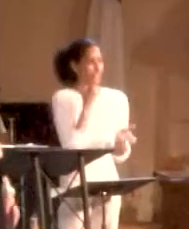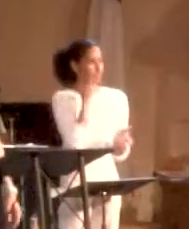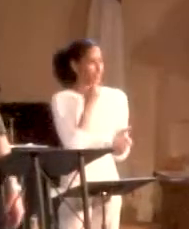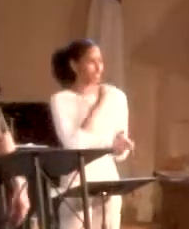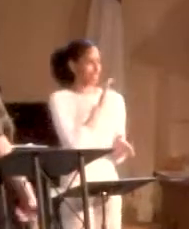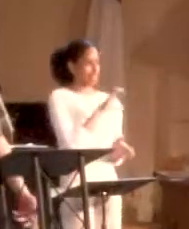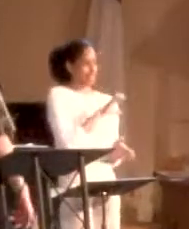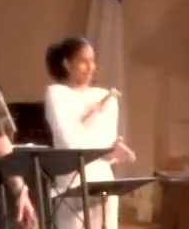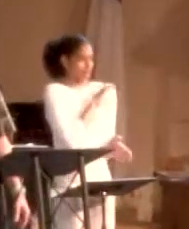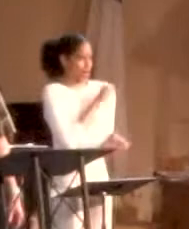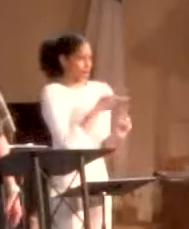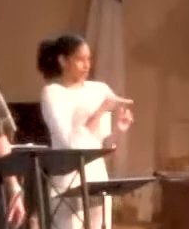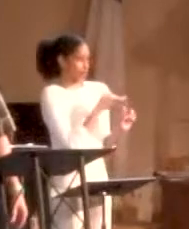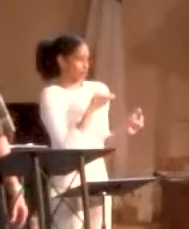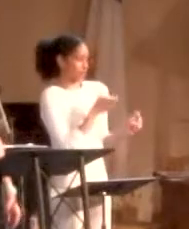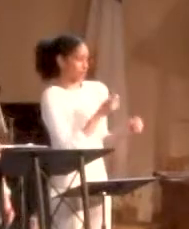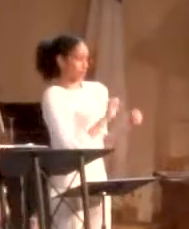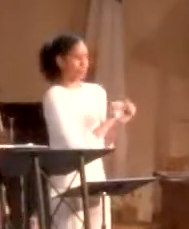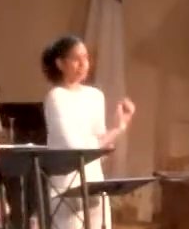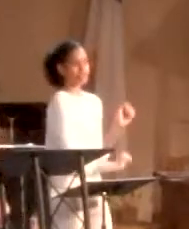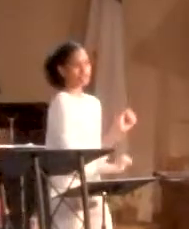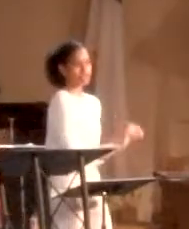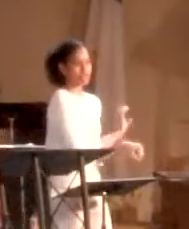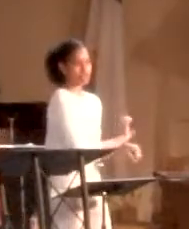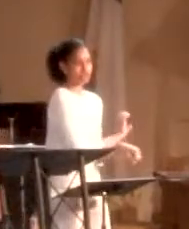characteristically southern problem.